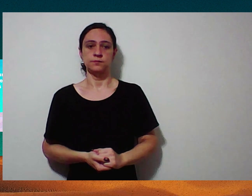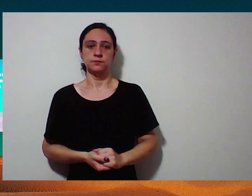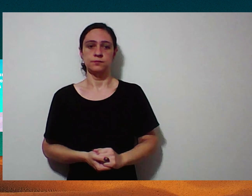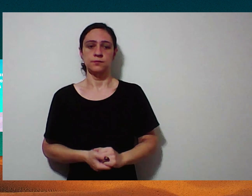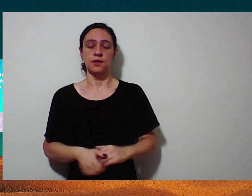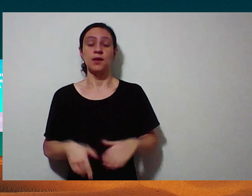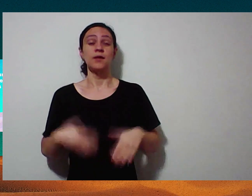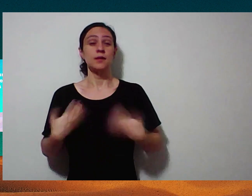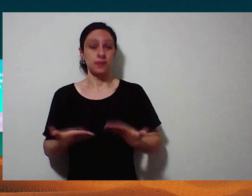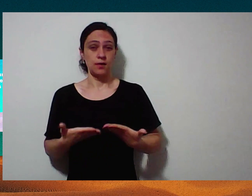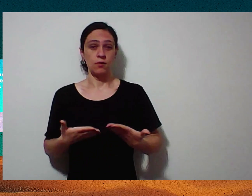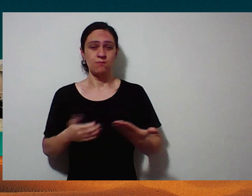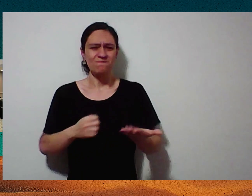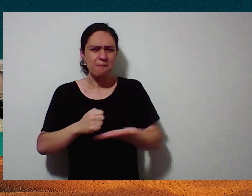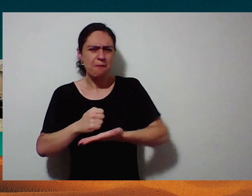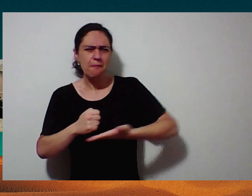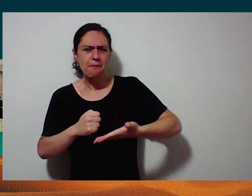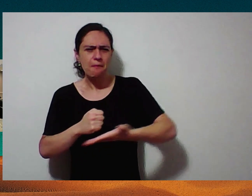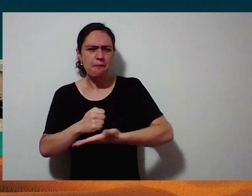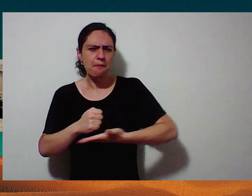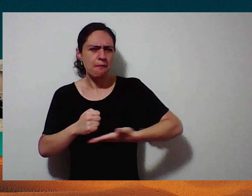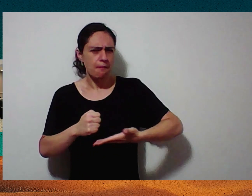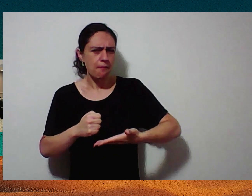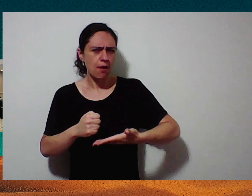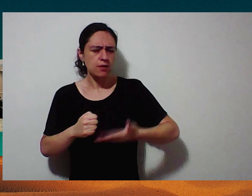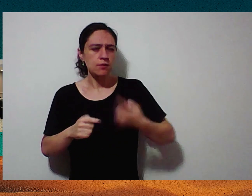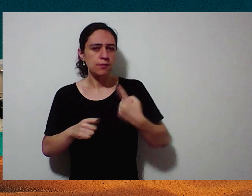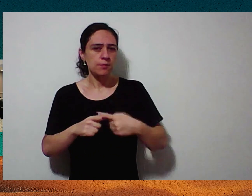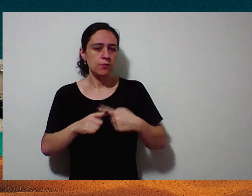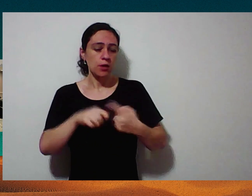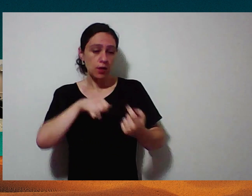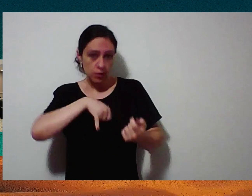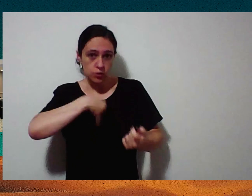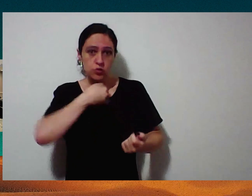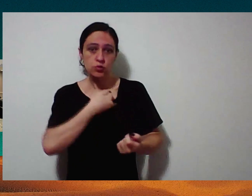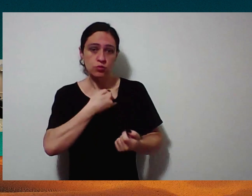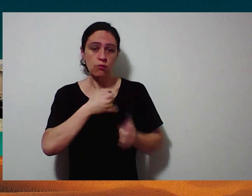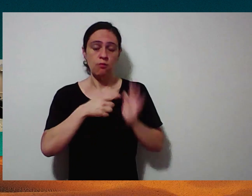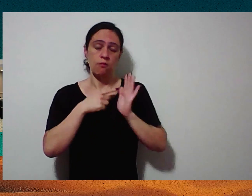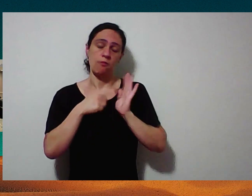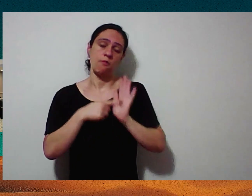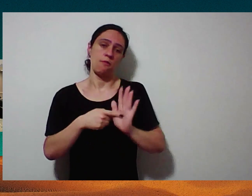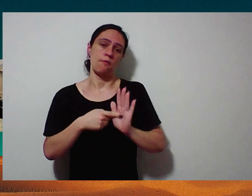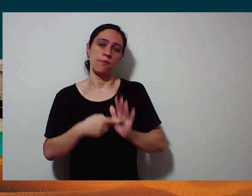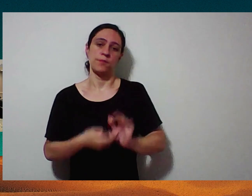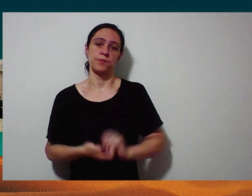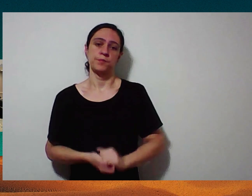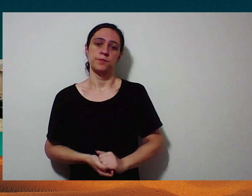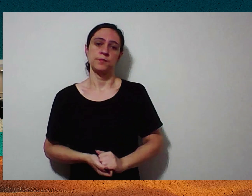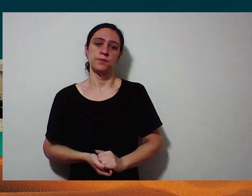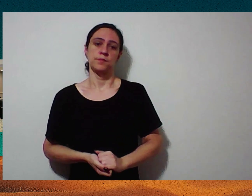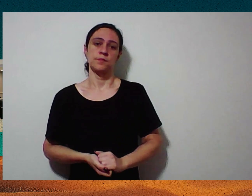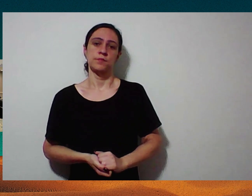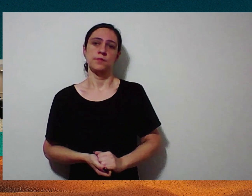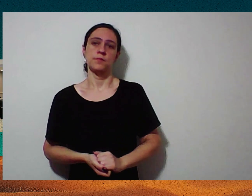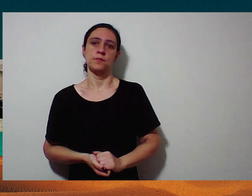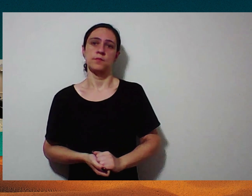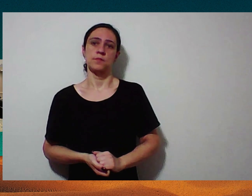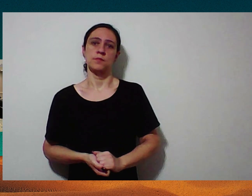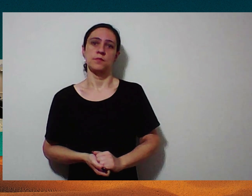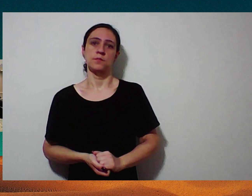foi estabelecido por João aqui no Evangelho de João. Saints, this principle has been established by John in his